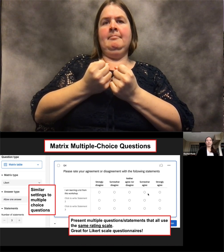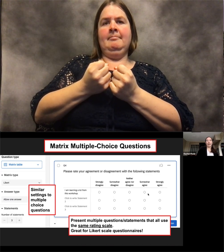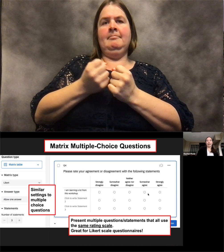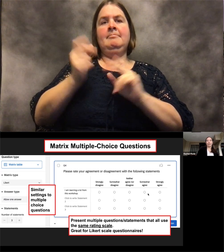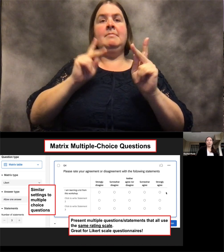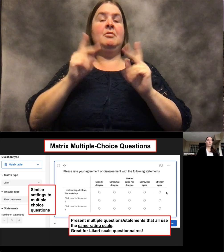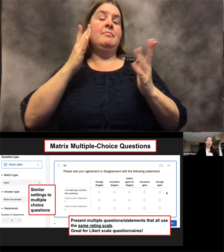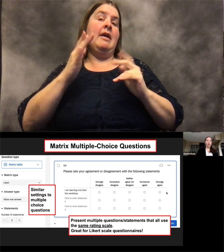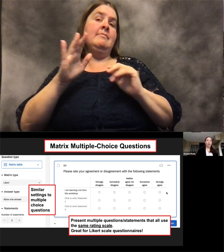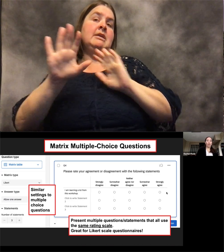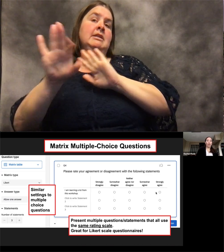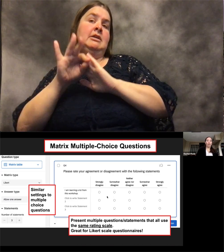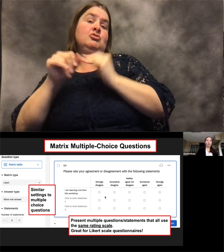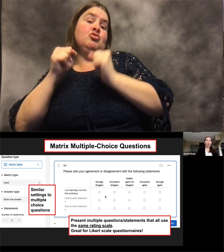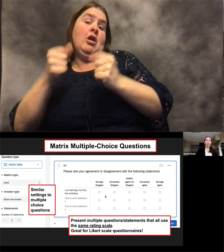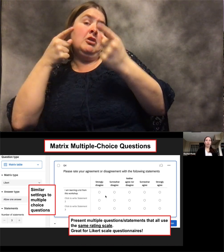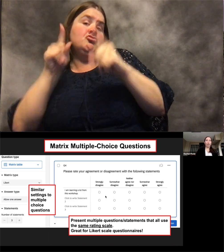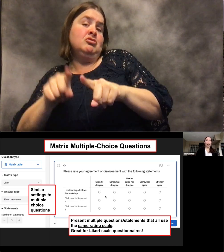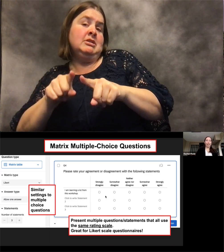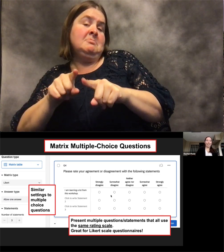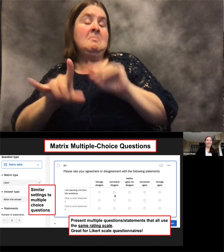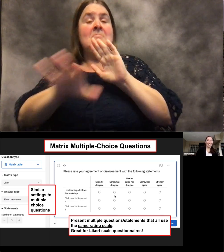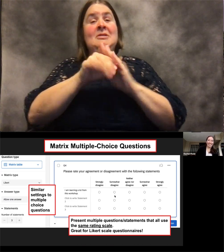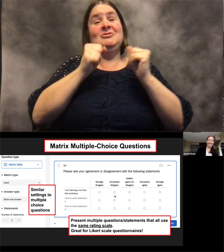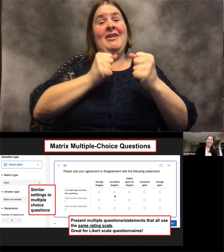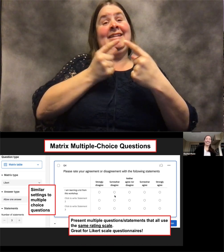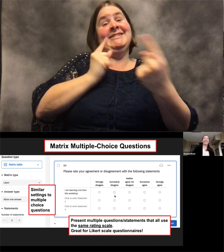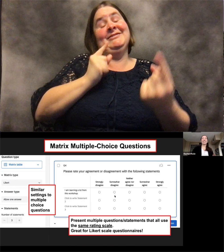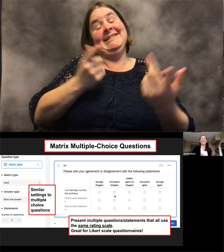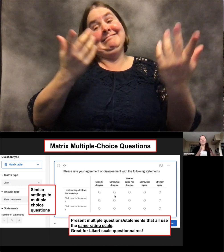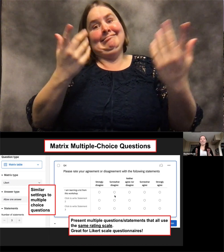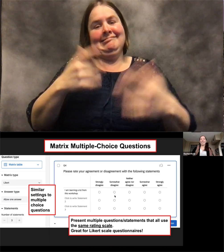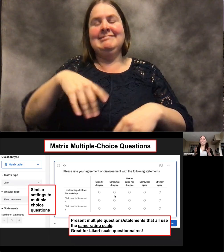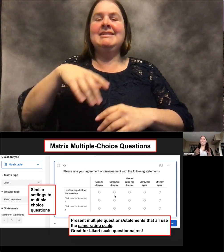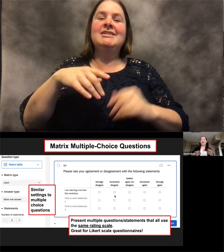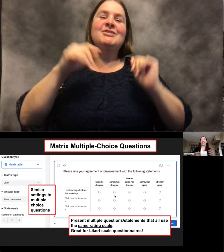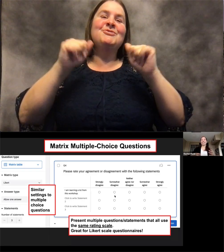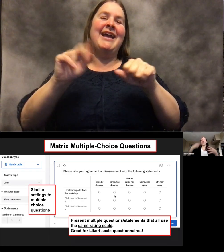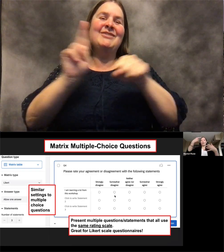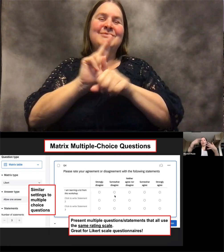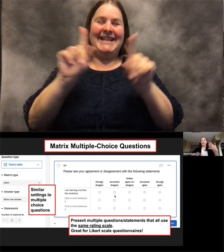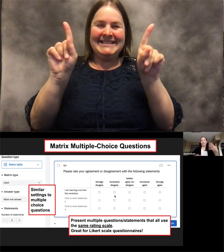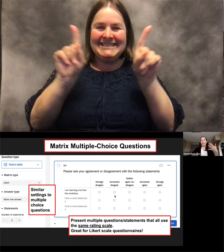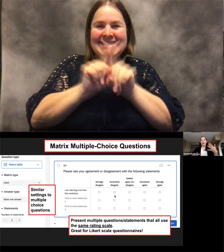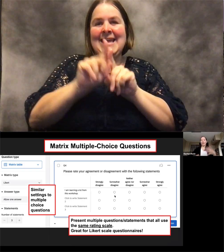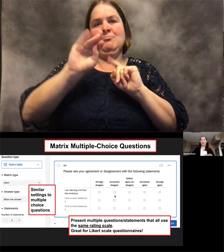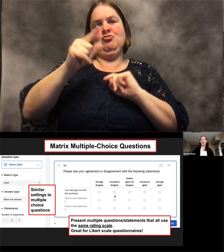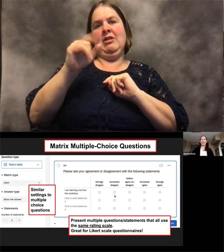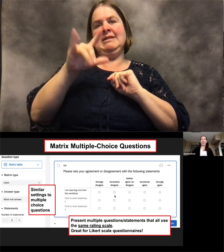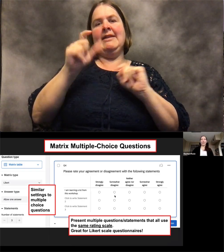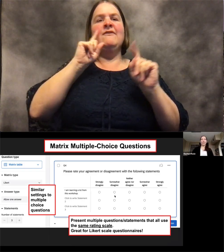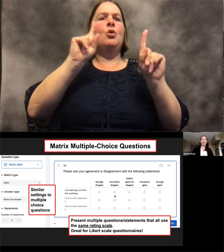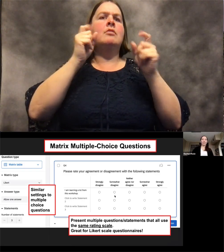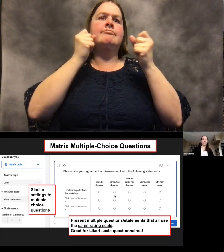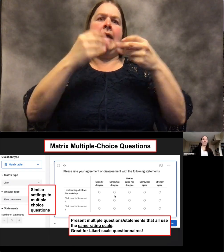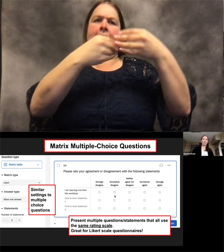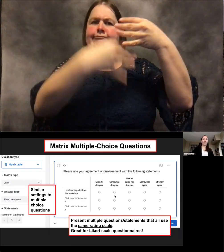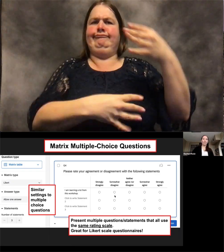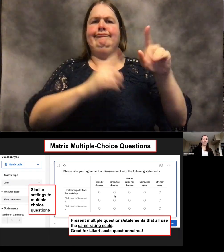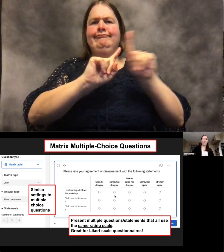You might select strongly agree or strongly disagree. You can use that same rating scale for a number of different